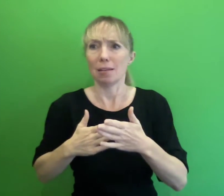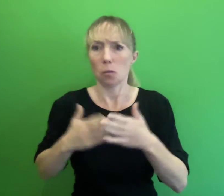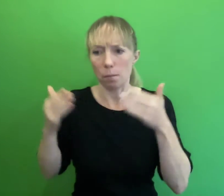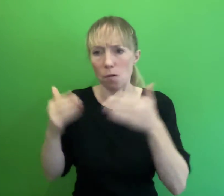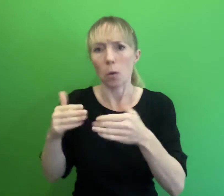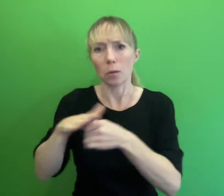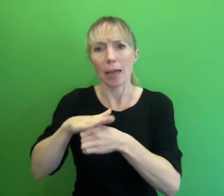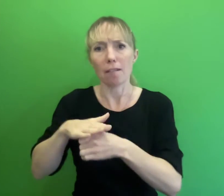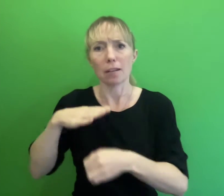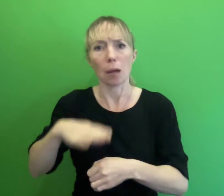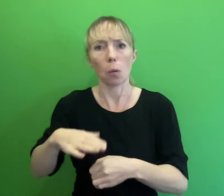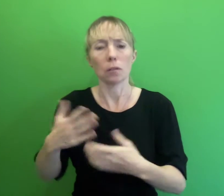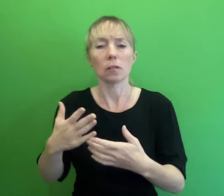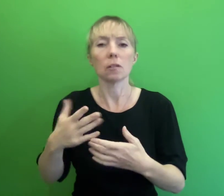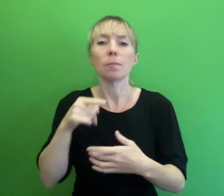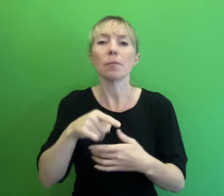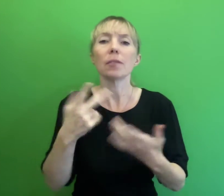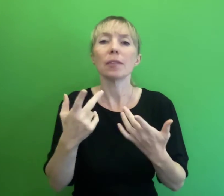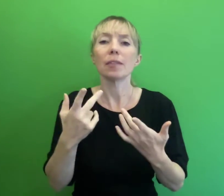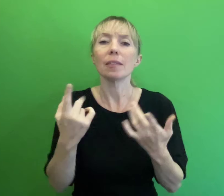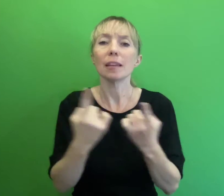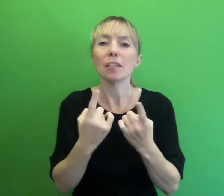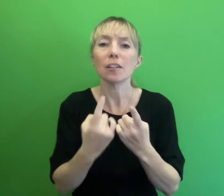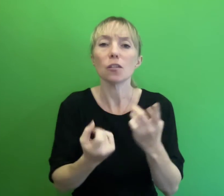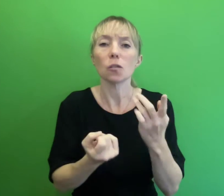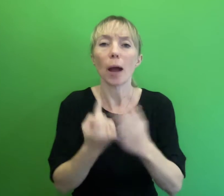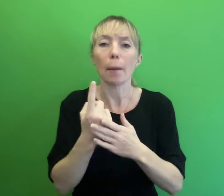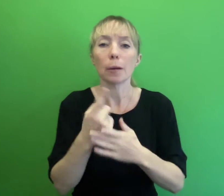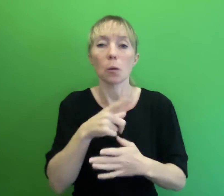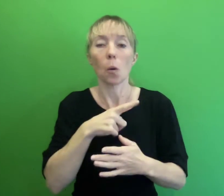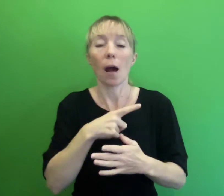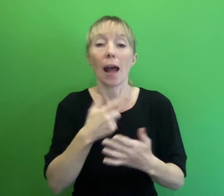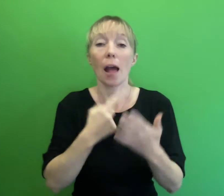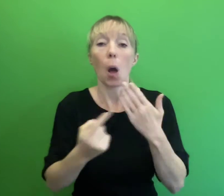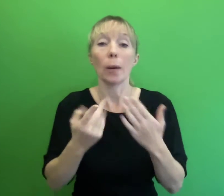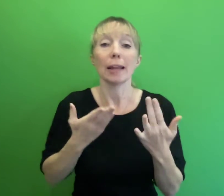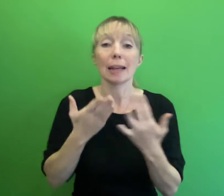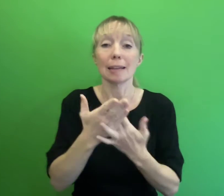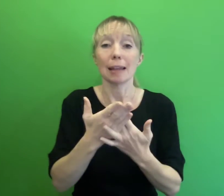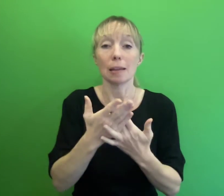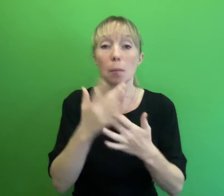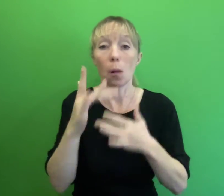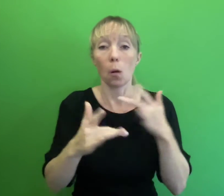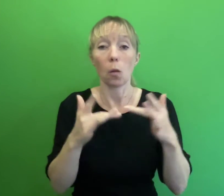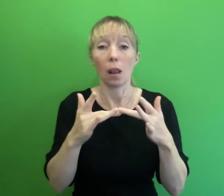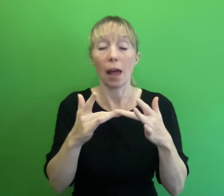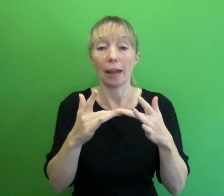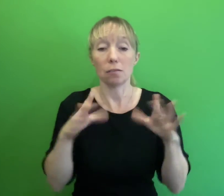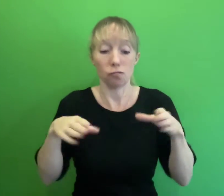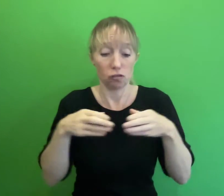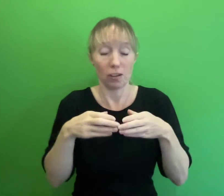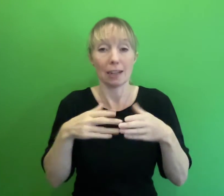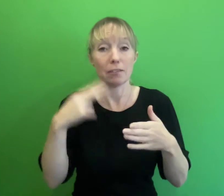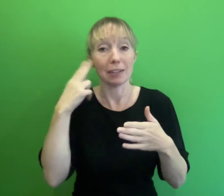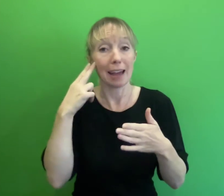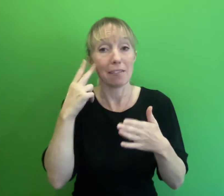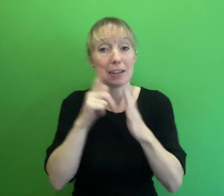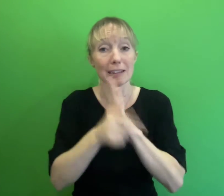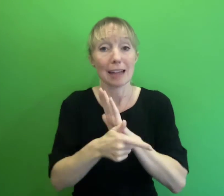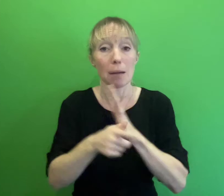arose from the fact that this is the only accessible online retreat for deaf and disabled writers, and that it cannot provide everything for